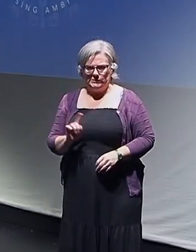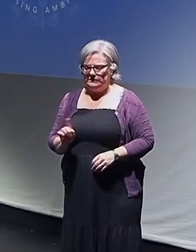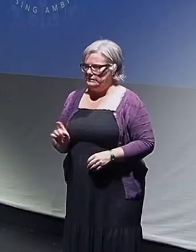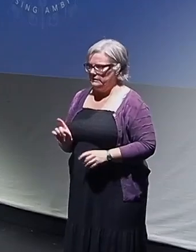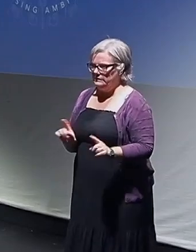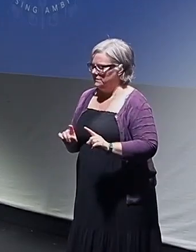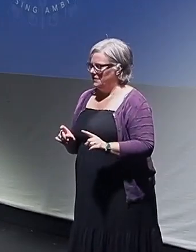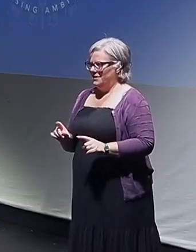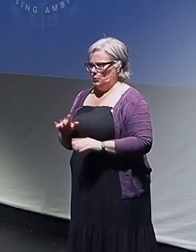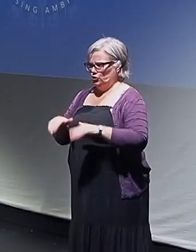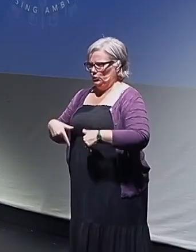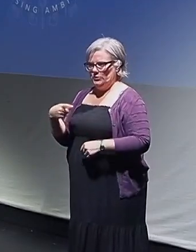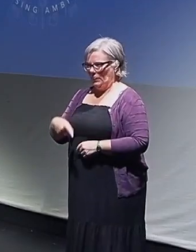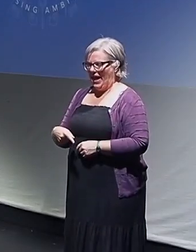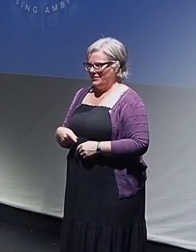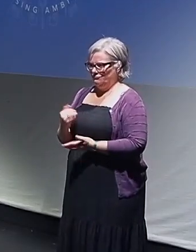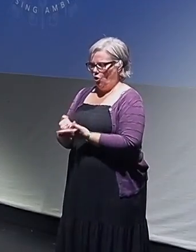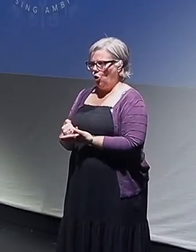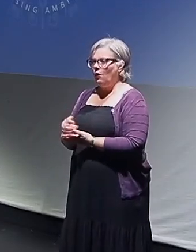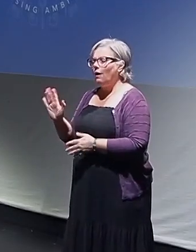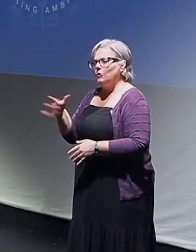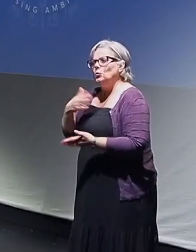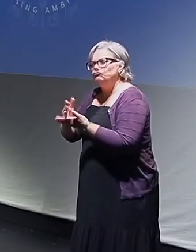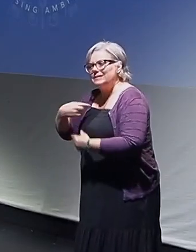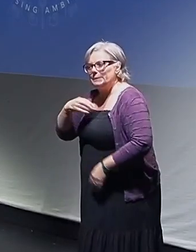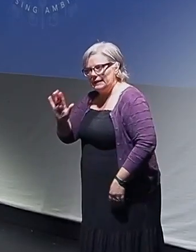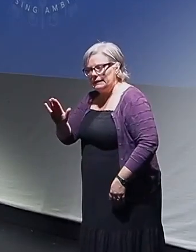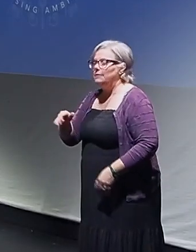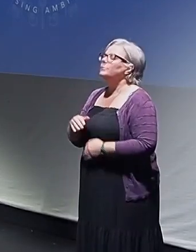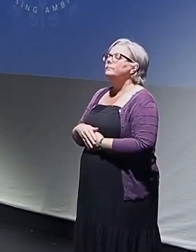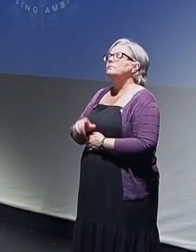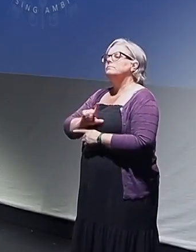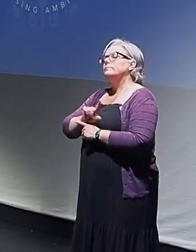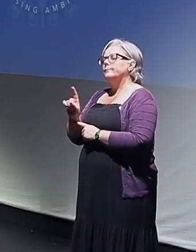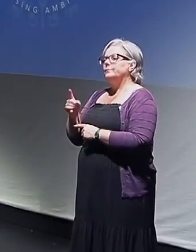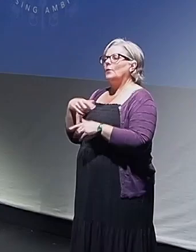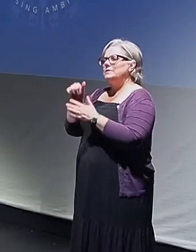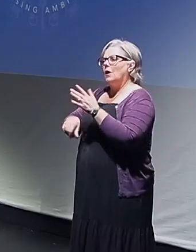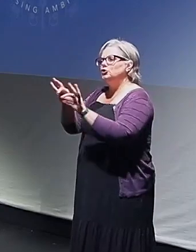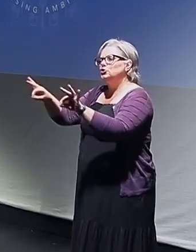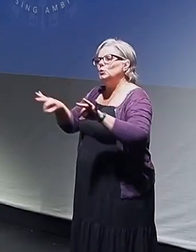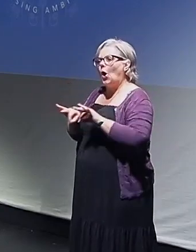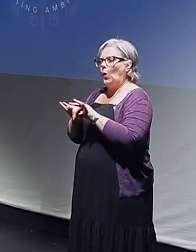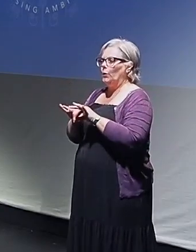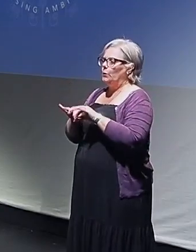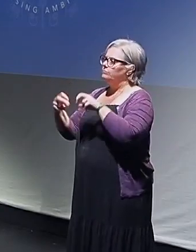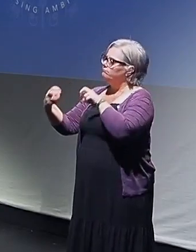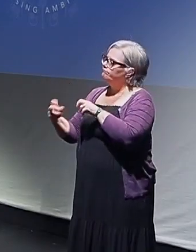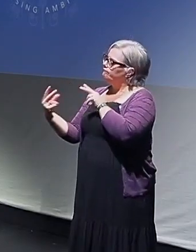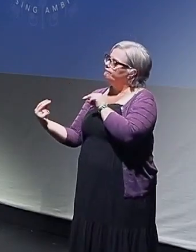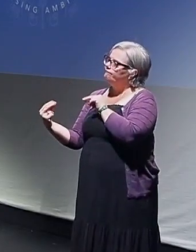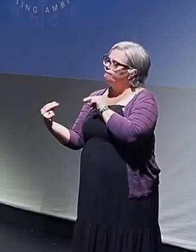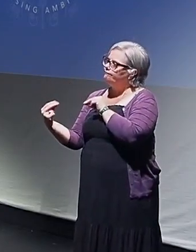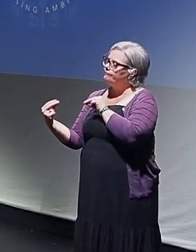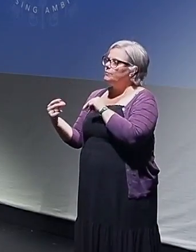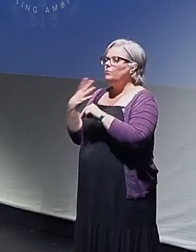are, we shouldn't be doing this. This is wrong." I said, "Just trust me, let's do it." So we started off in a studio, and we were just chatting with each other, and I